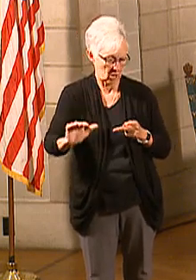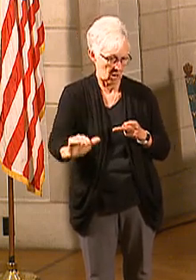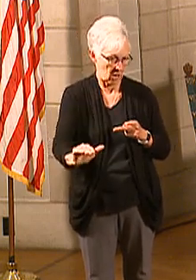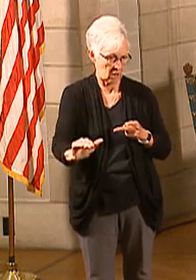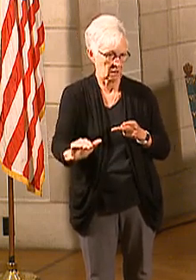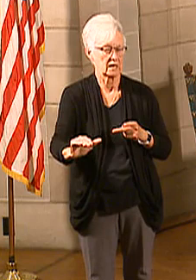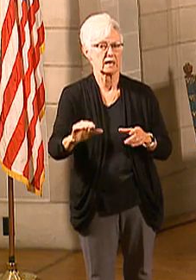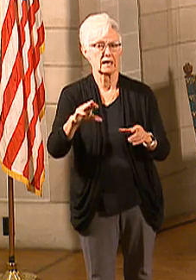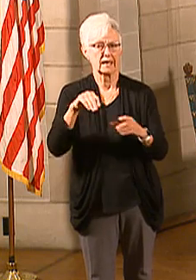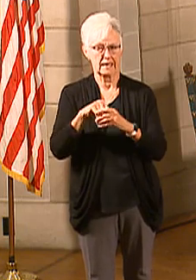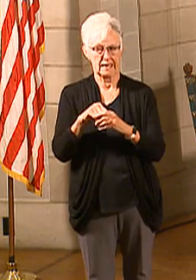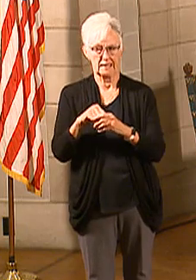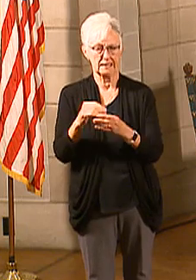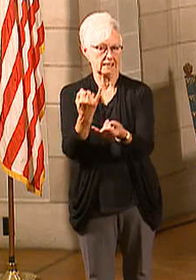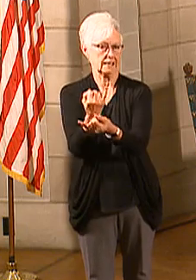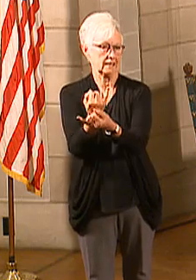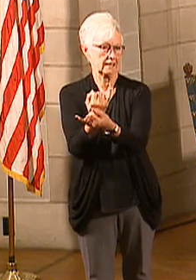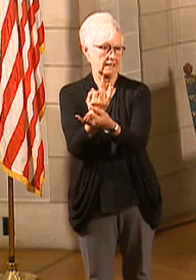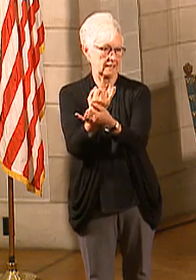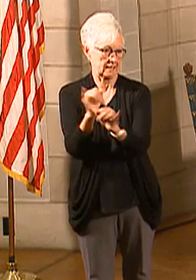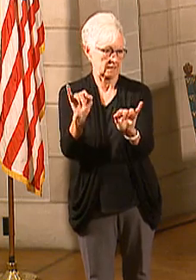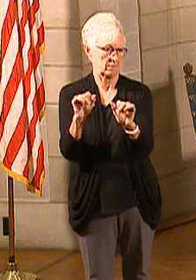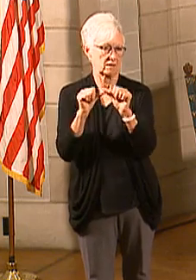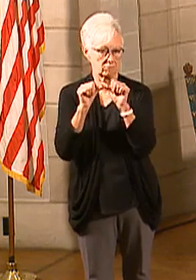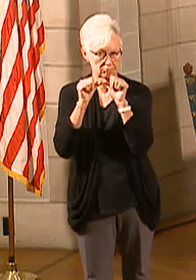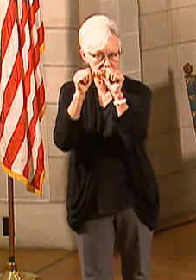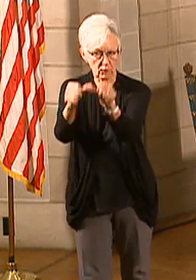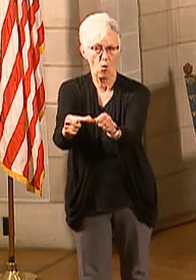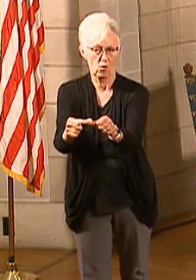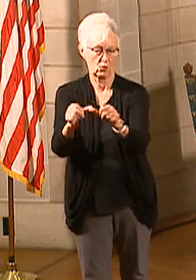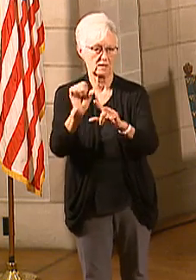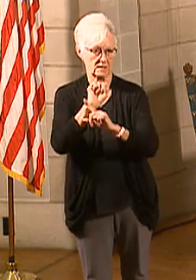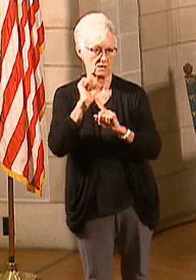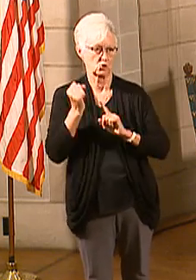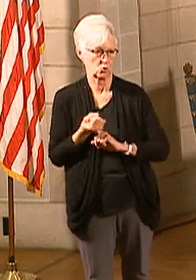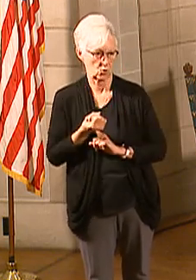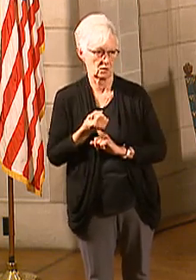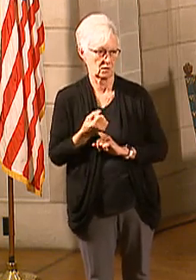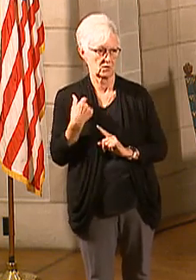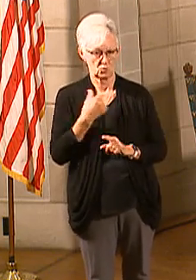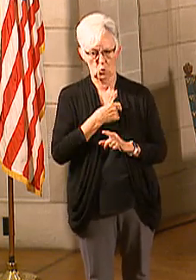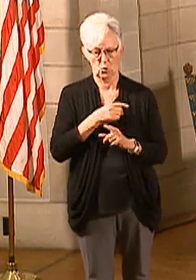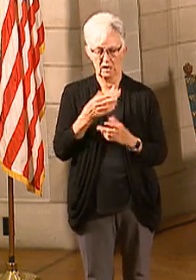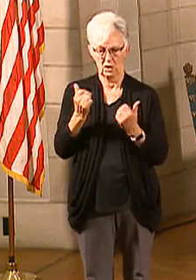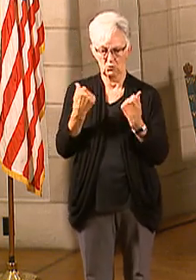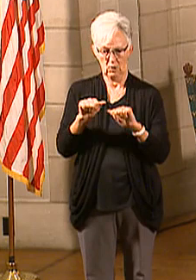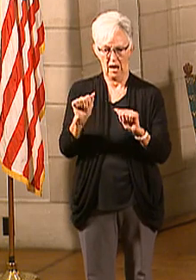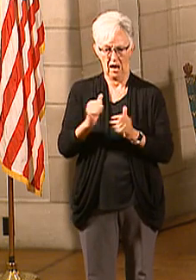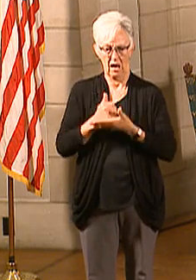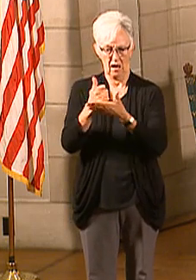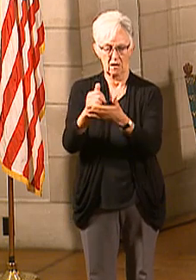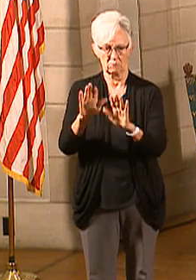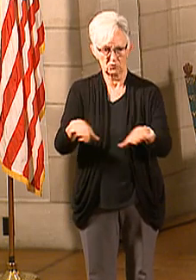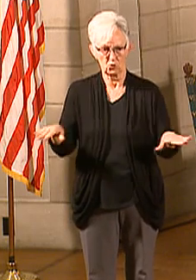they are going into our older youth supportive programs, and we're looking for employment readiness, education, et cetera.